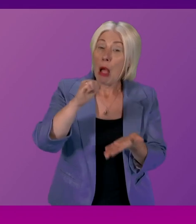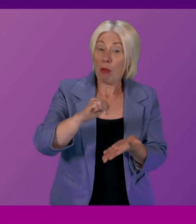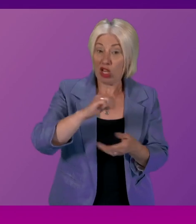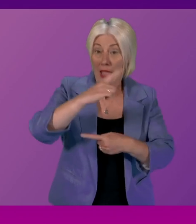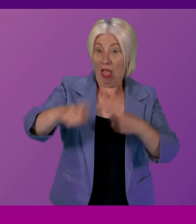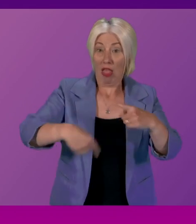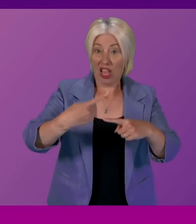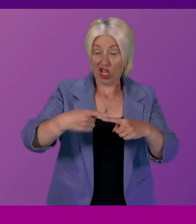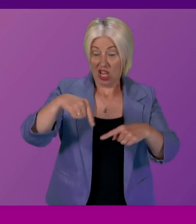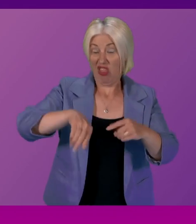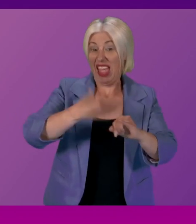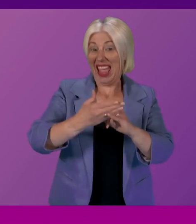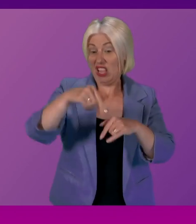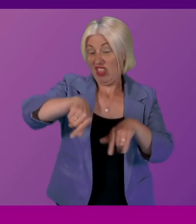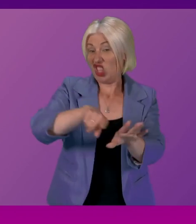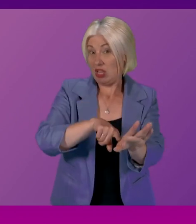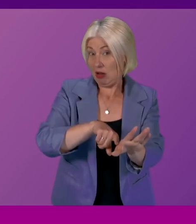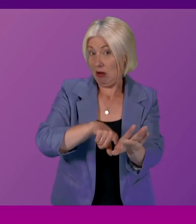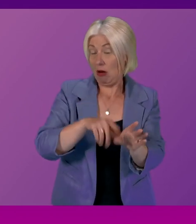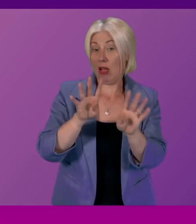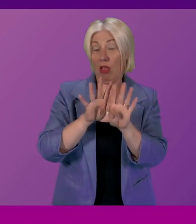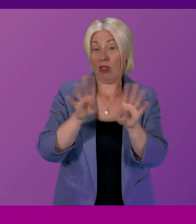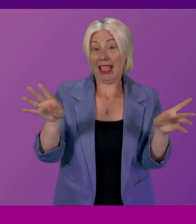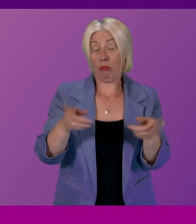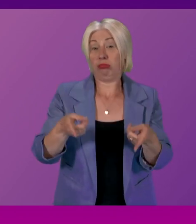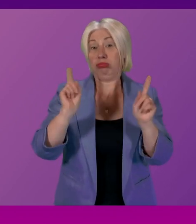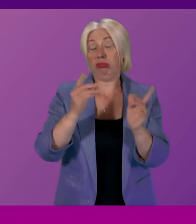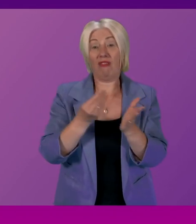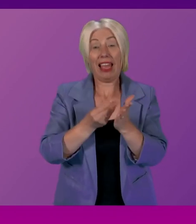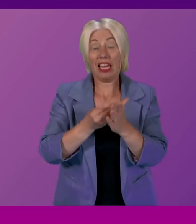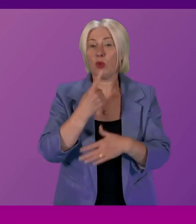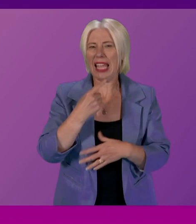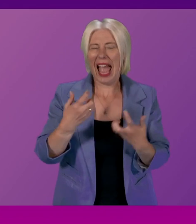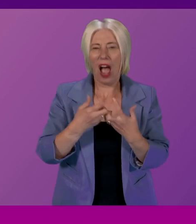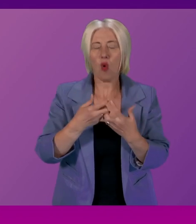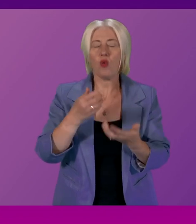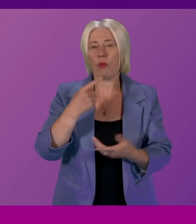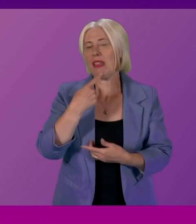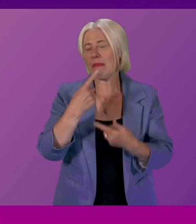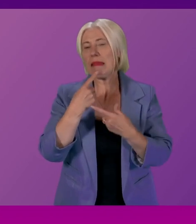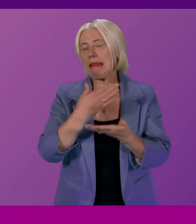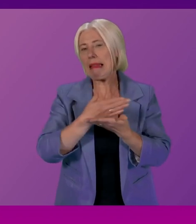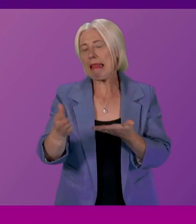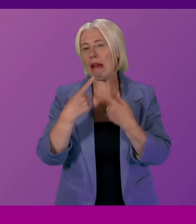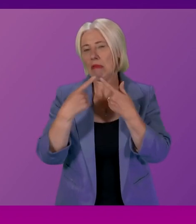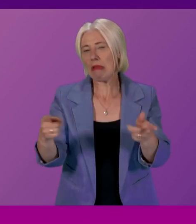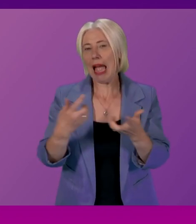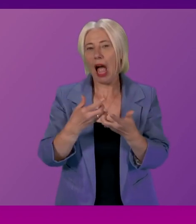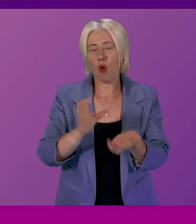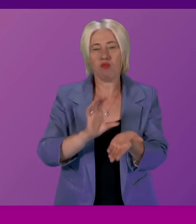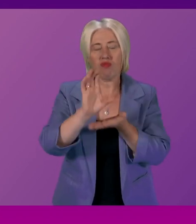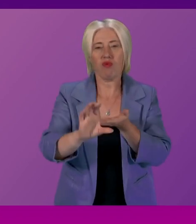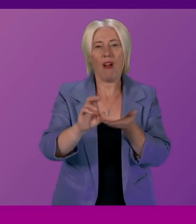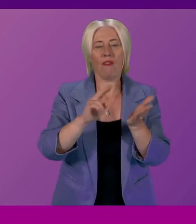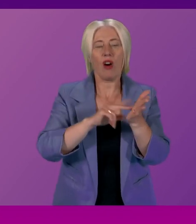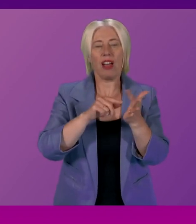this year, the Cabinet Secretary for Finance will make it really clear how we intend to invest in our net zero commitments that